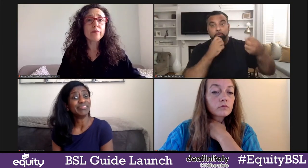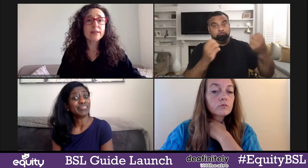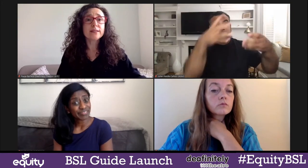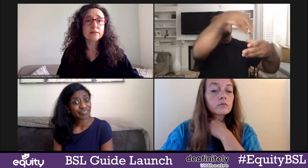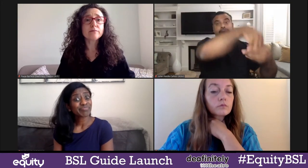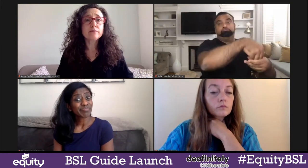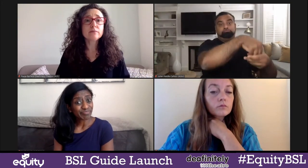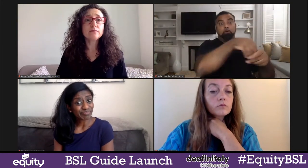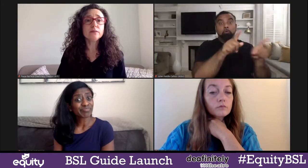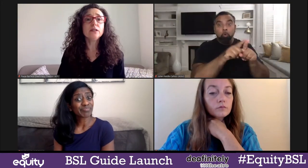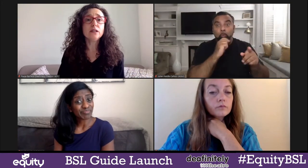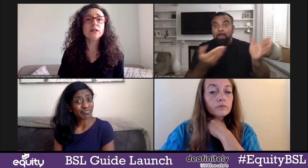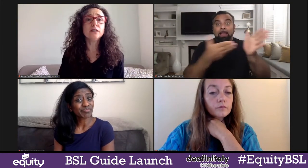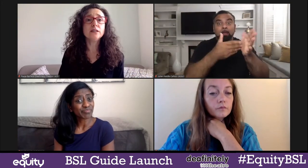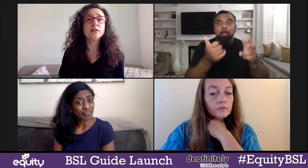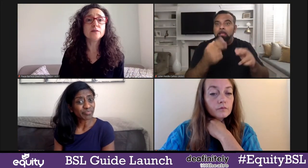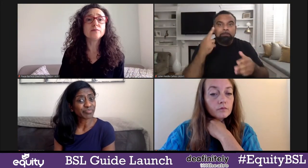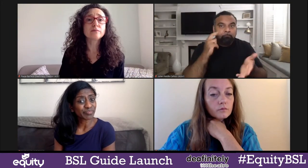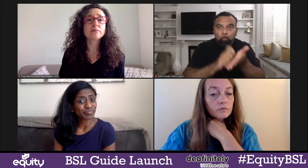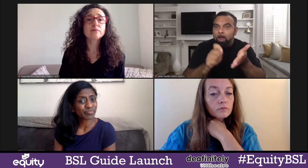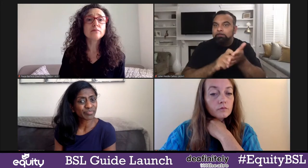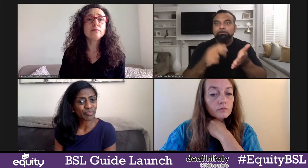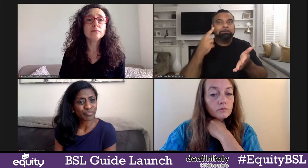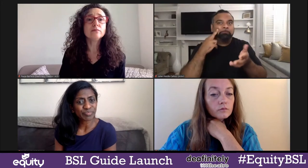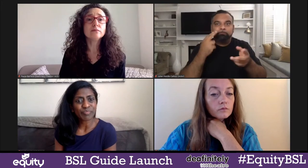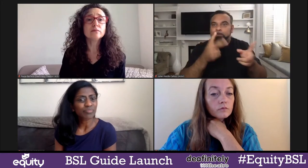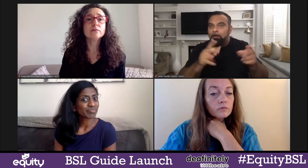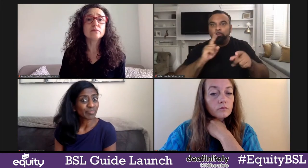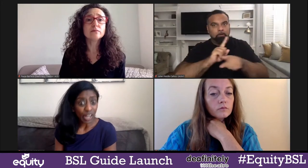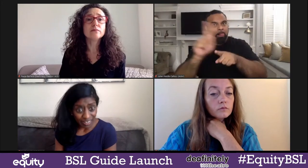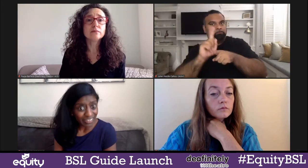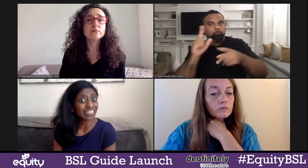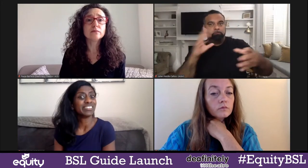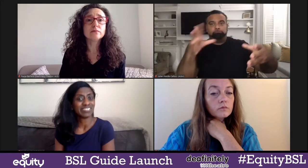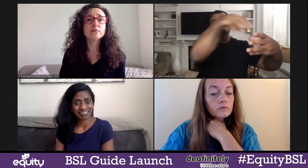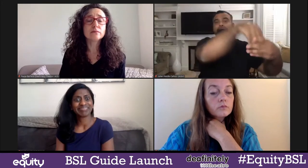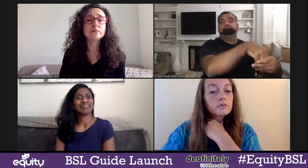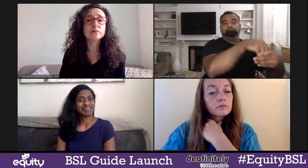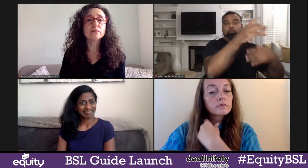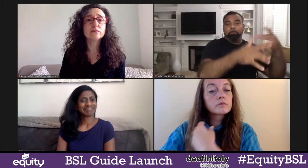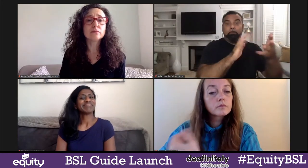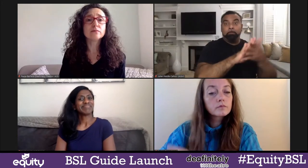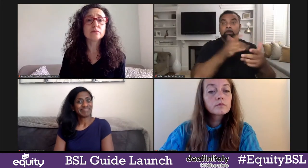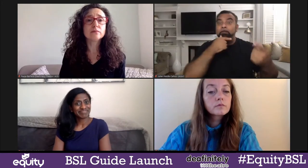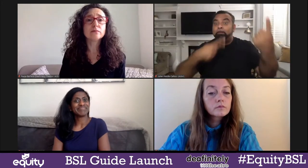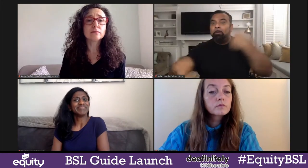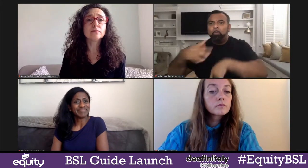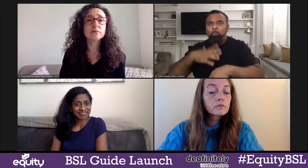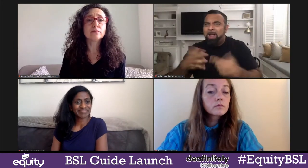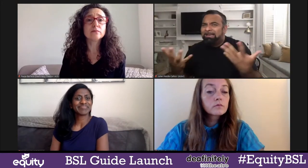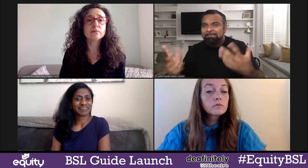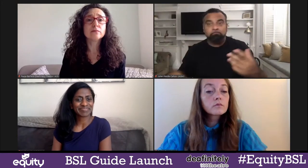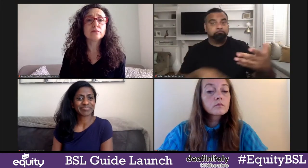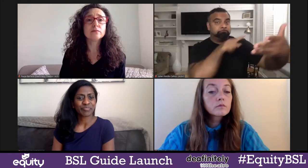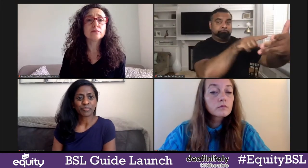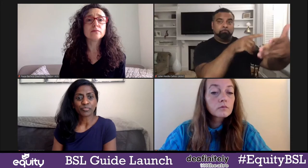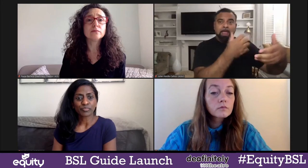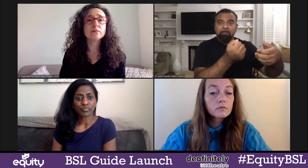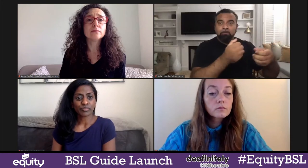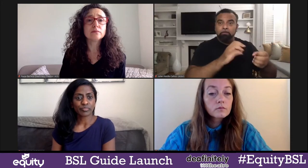launched soon that will have perhaps a category for deaf writers, category for BSL monitors. It's called the